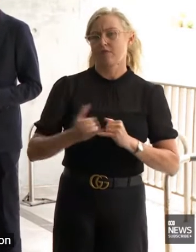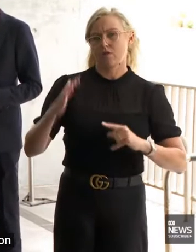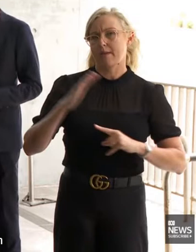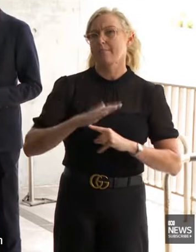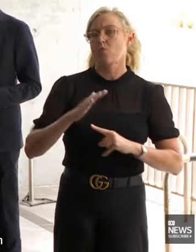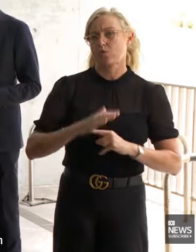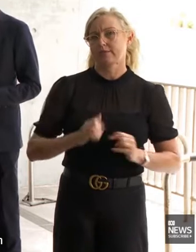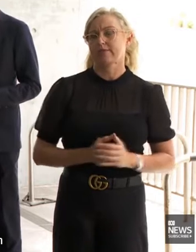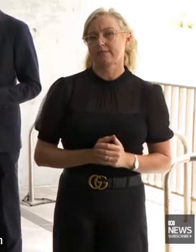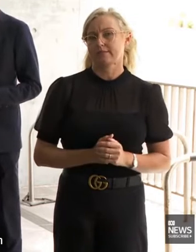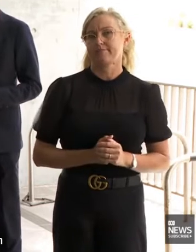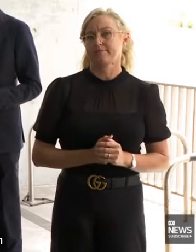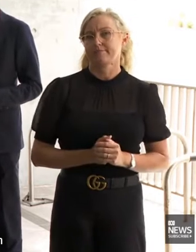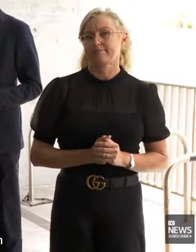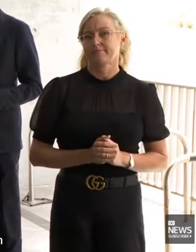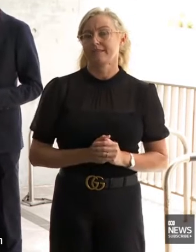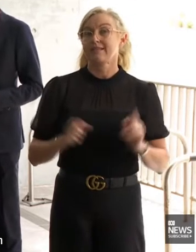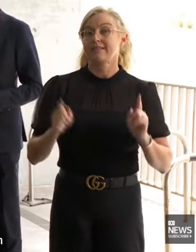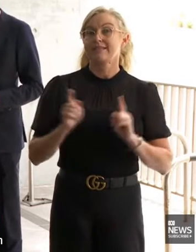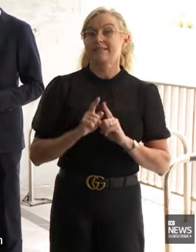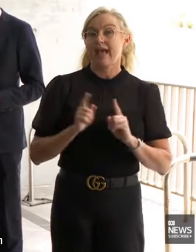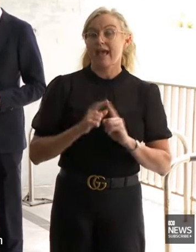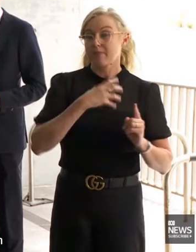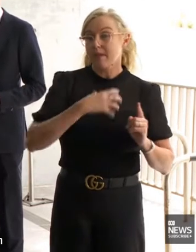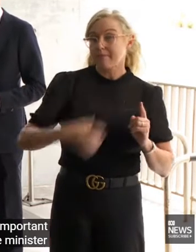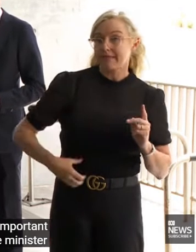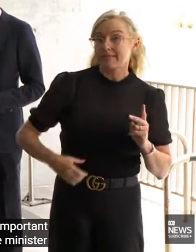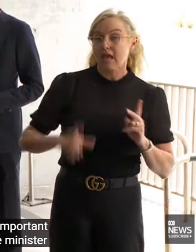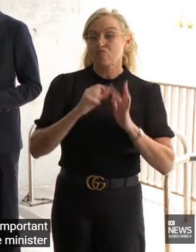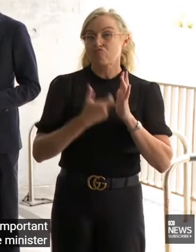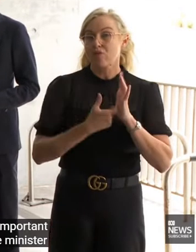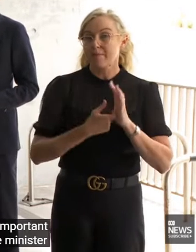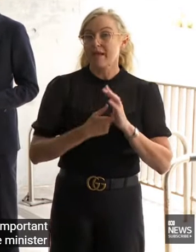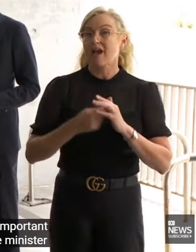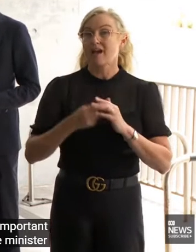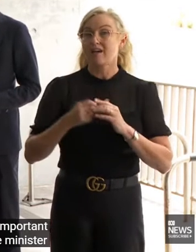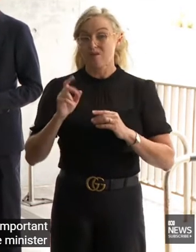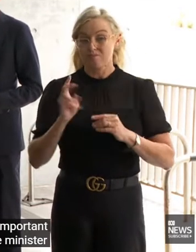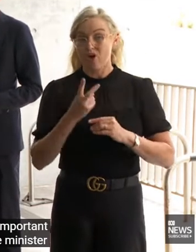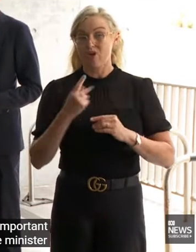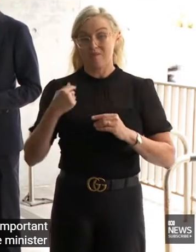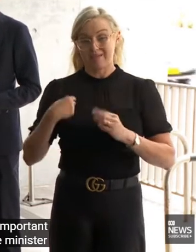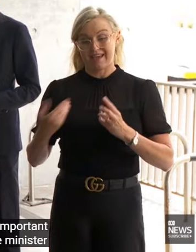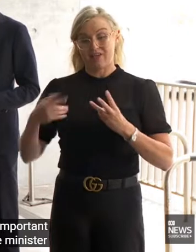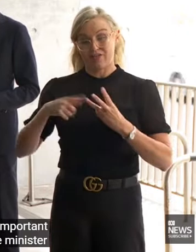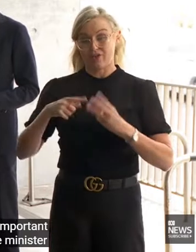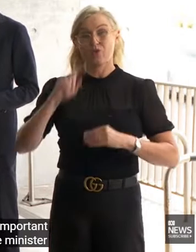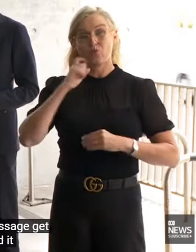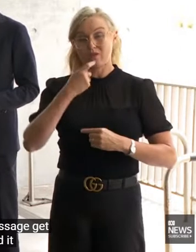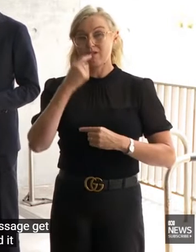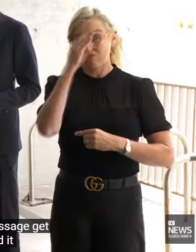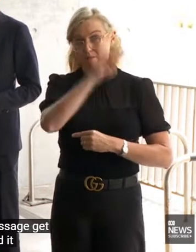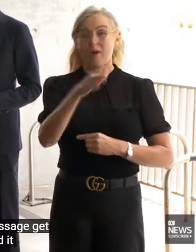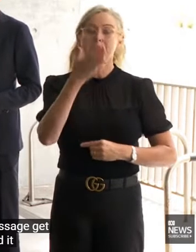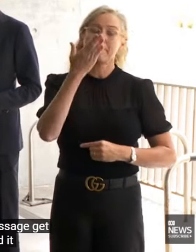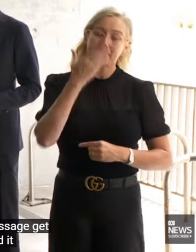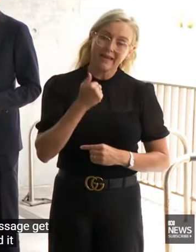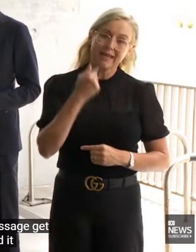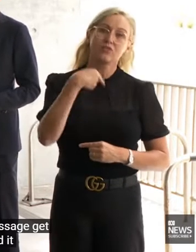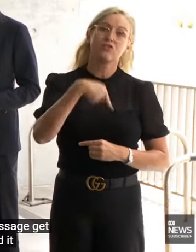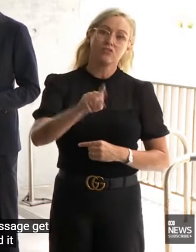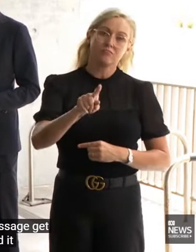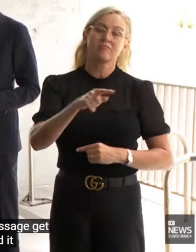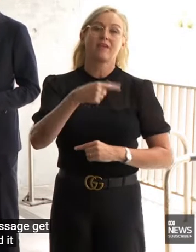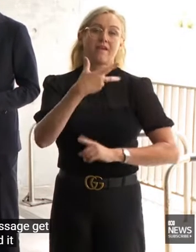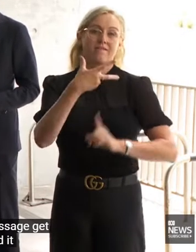So can I just echo the Minister and the Premier's message? Get vaccinated. And it does really,